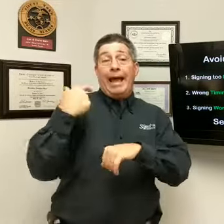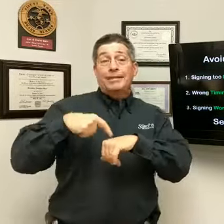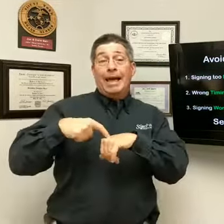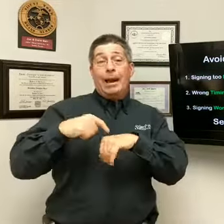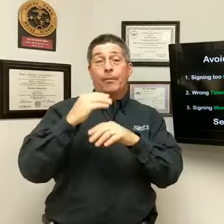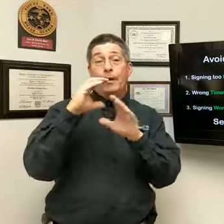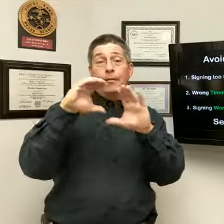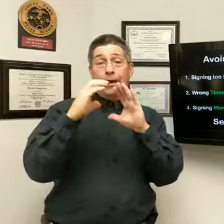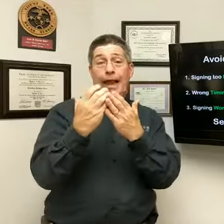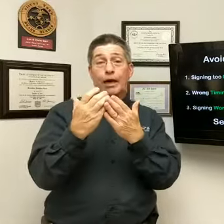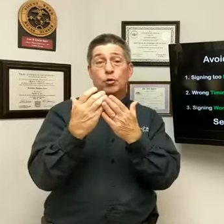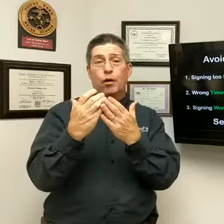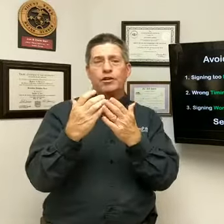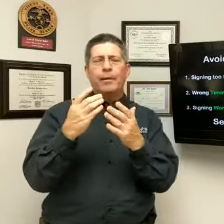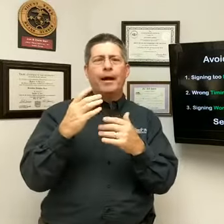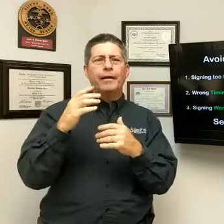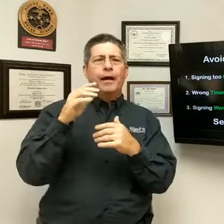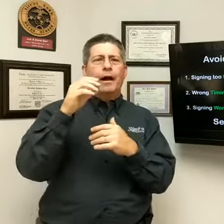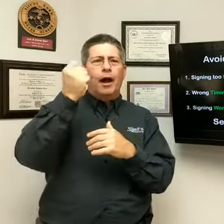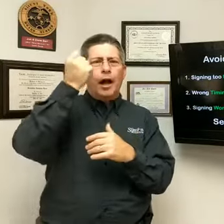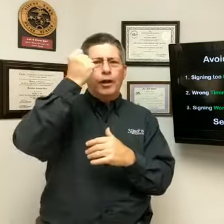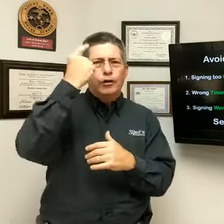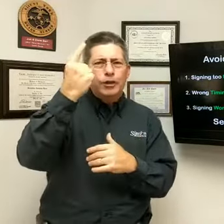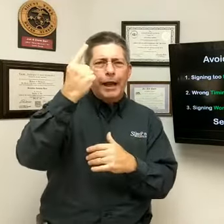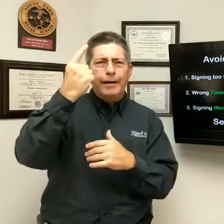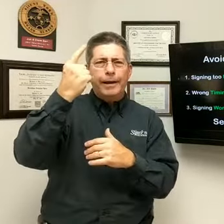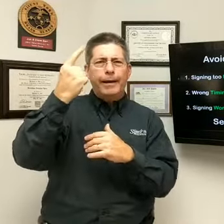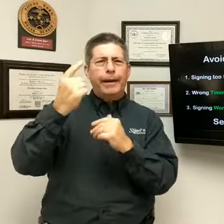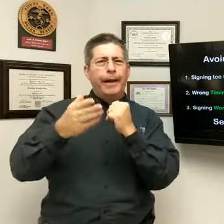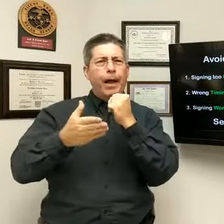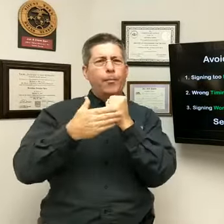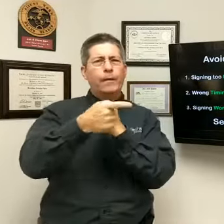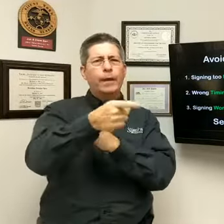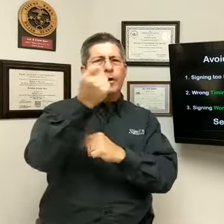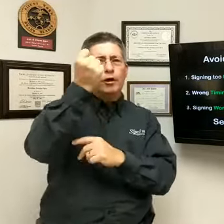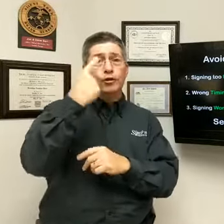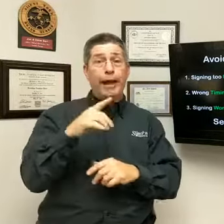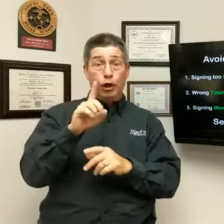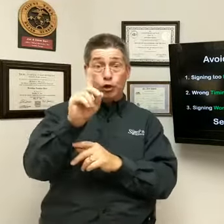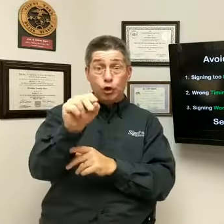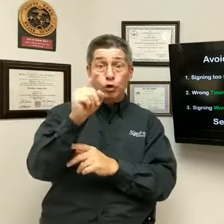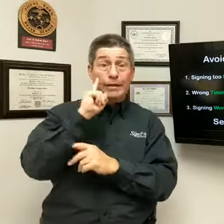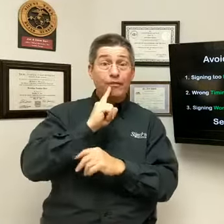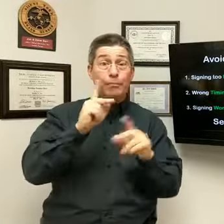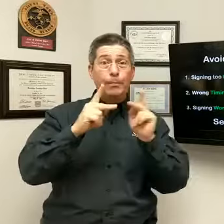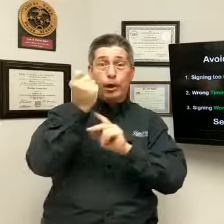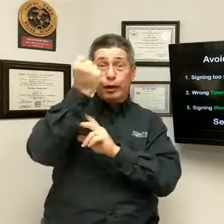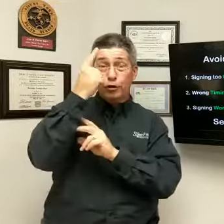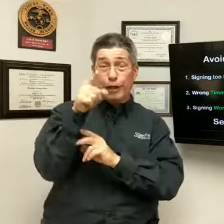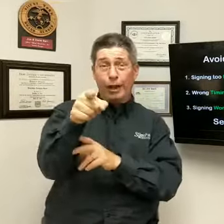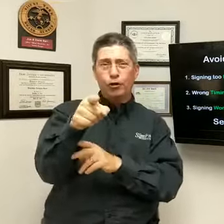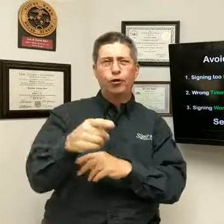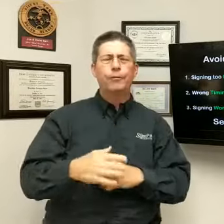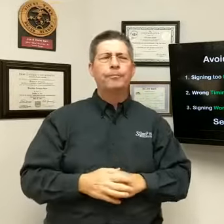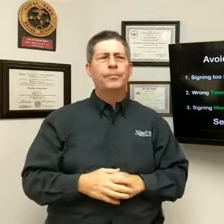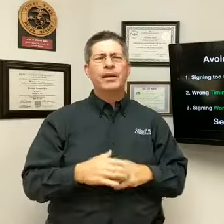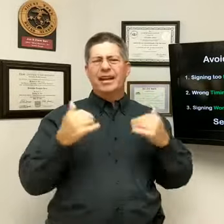Last time the class was about understanding, helping them to understand. Do deaf people understand you?